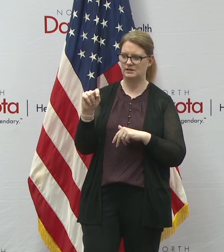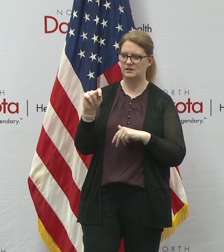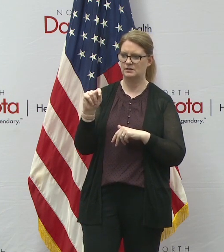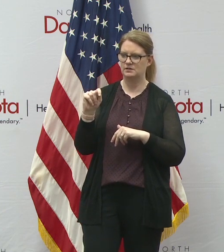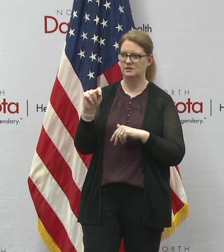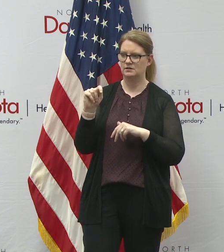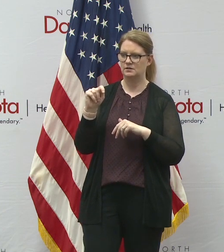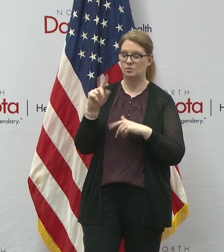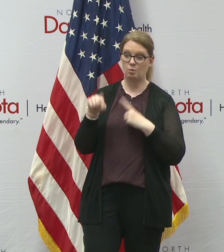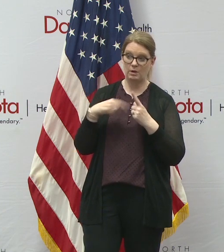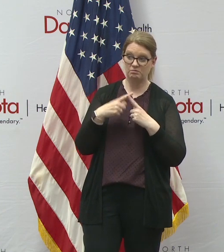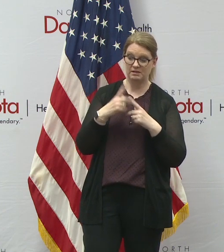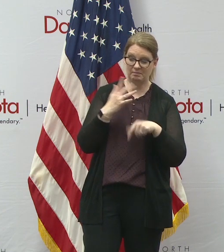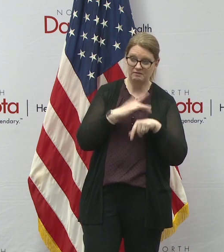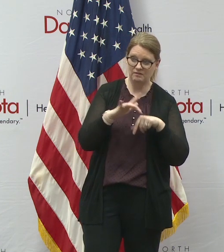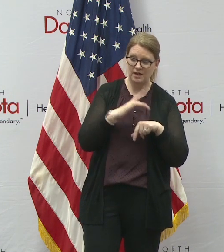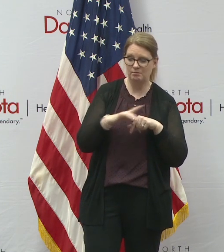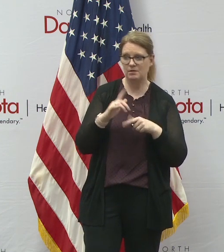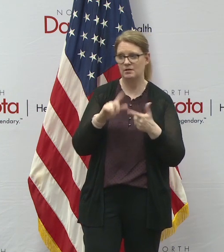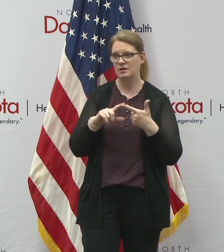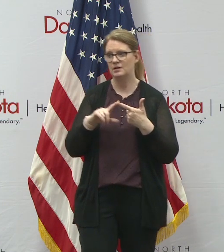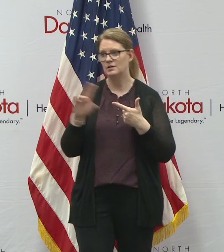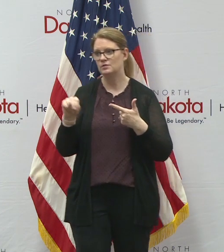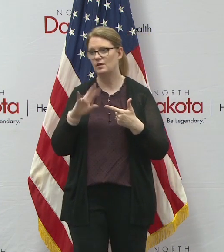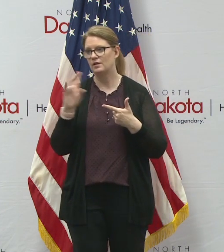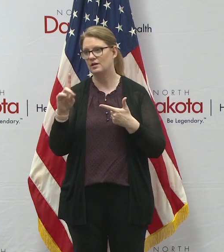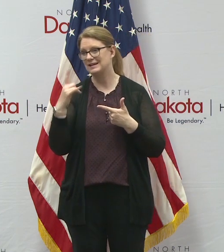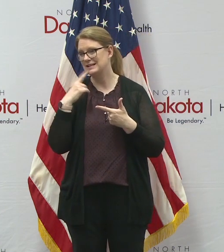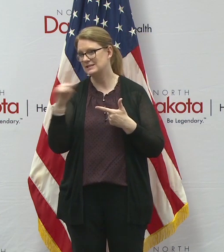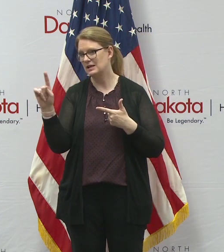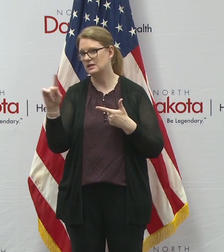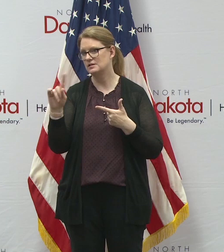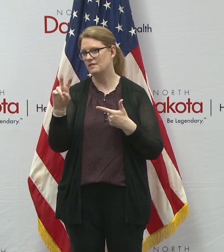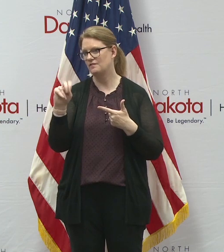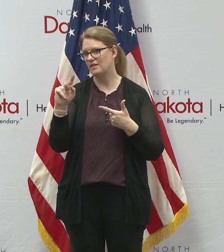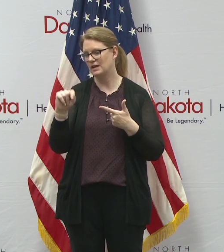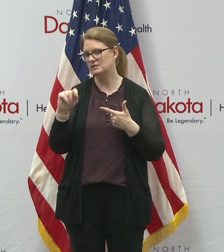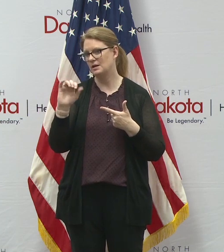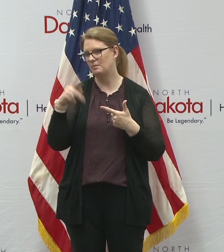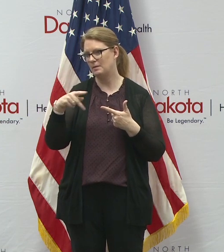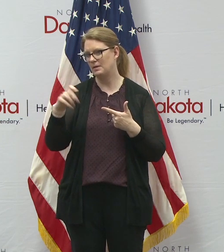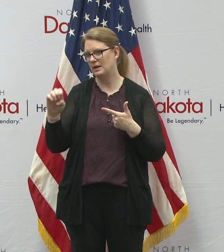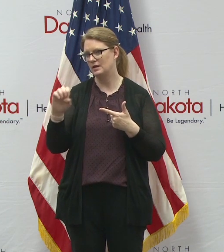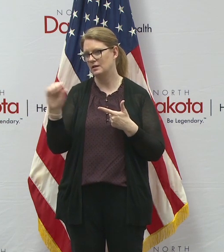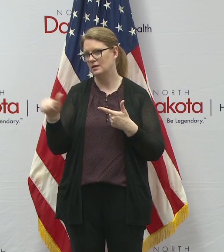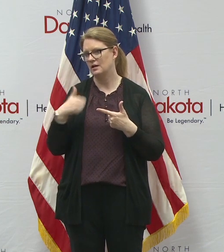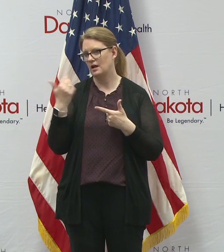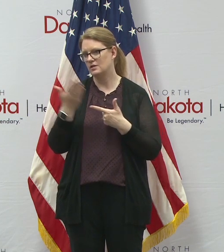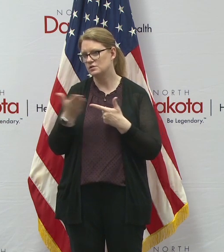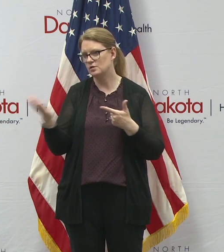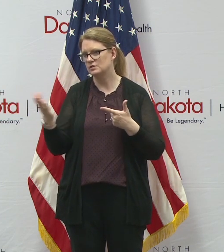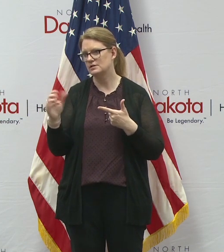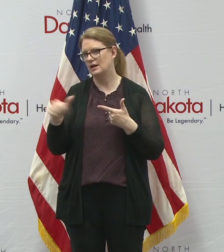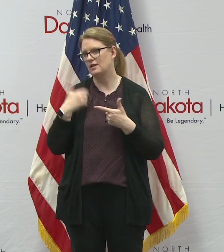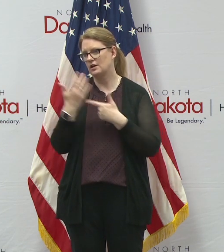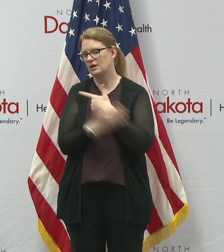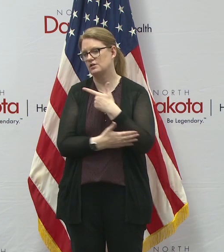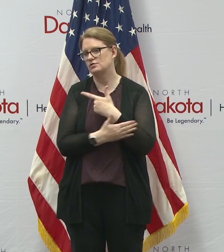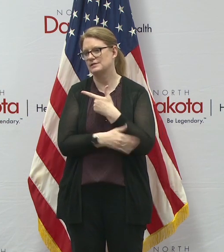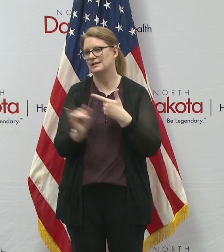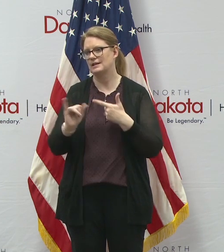online? And has North Dakota had any success in finding ventilators and PPE from other sources, including other countries such as